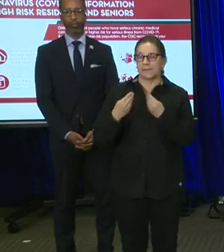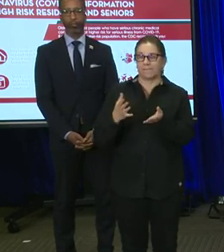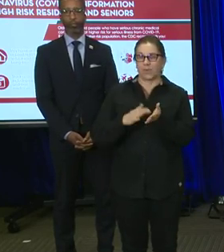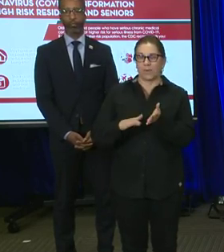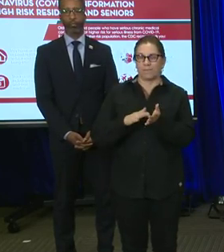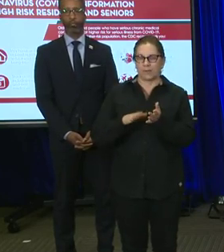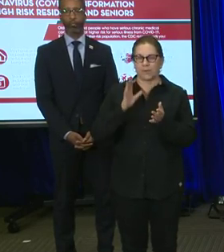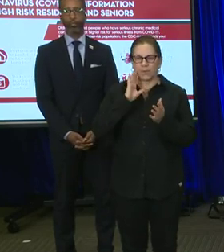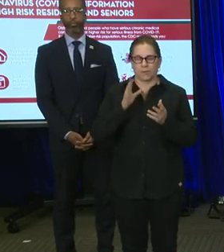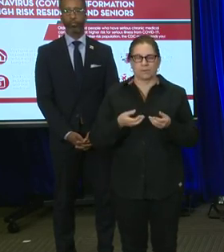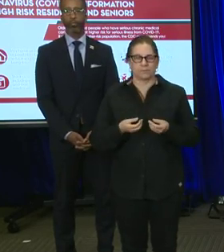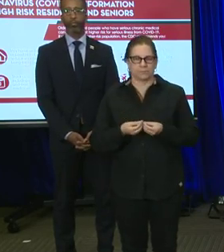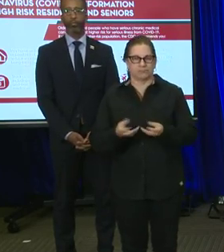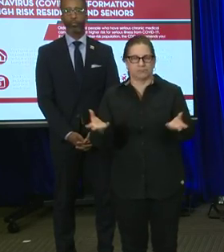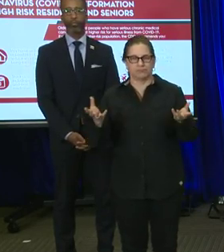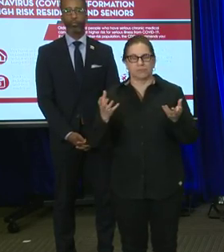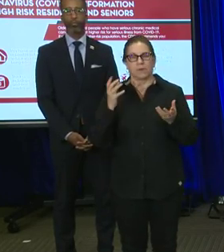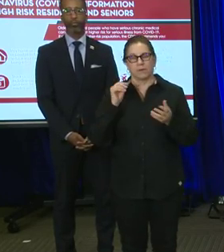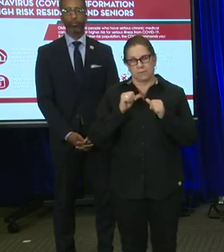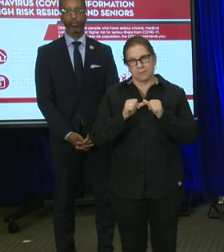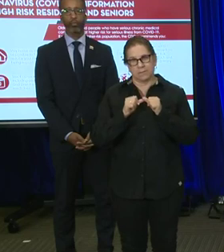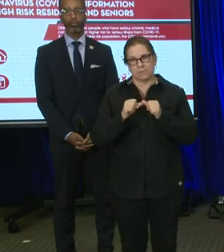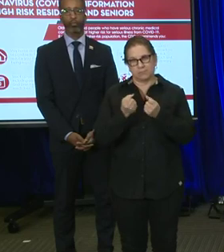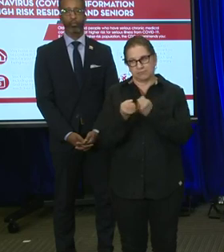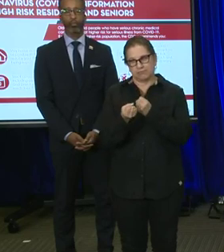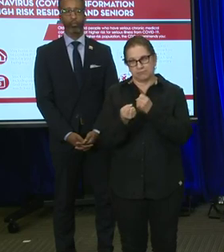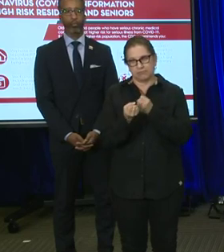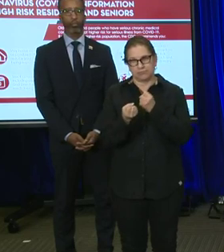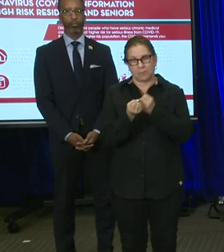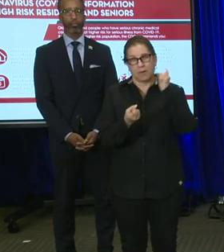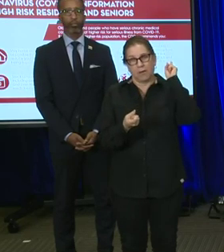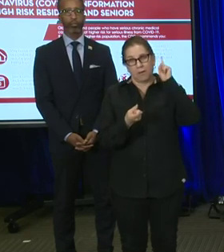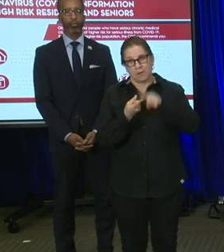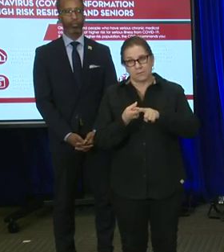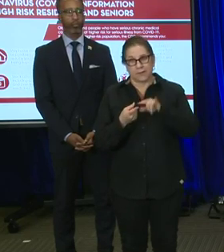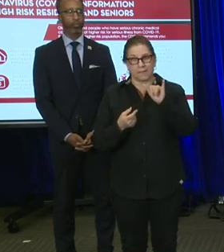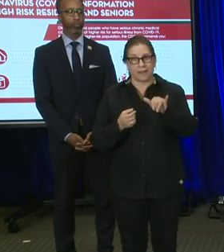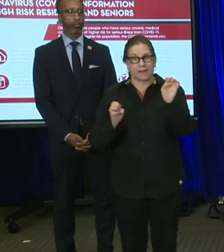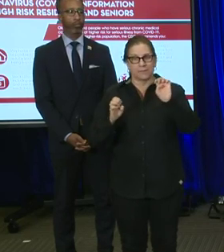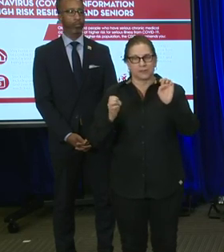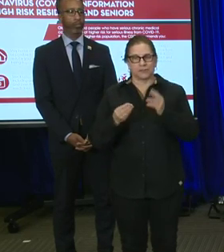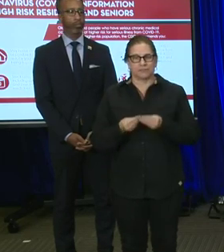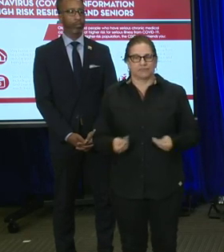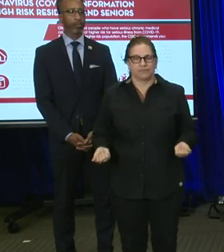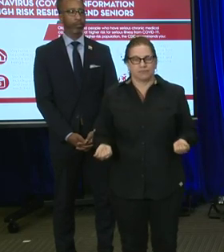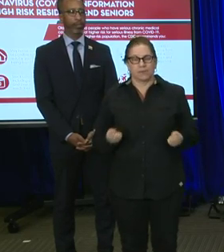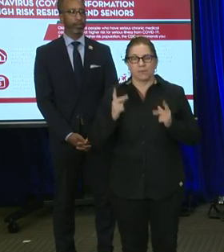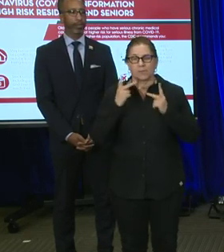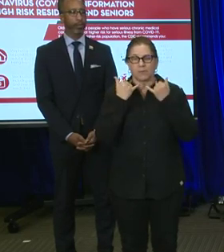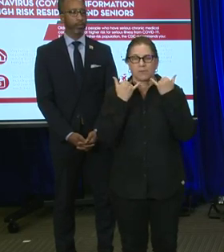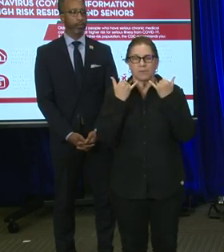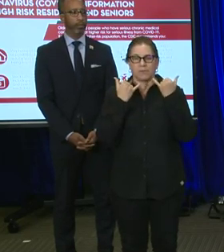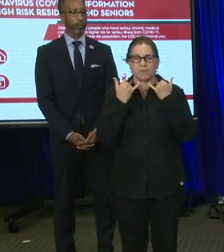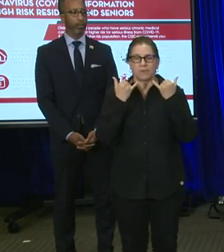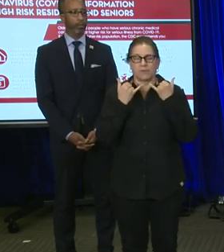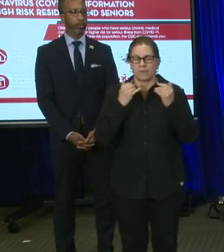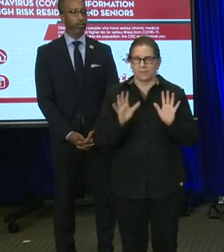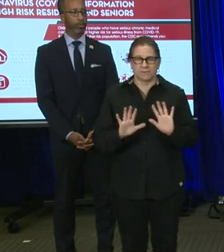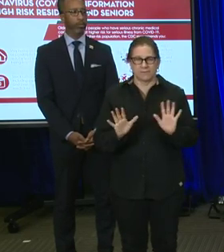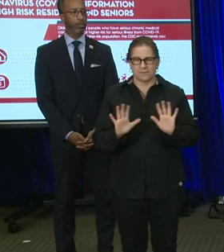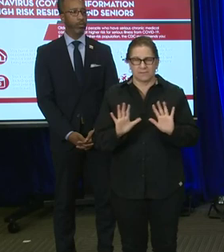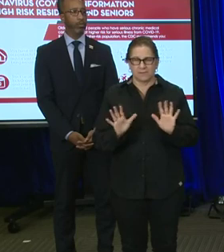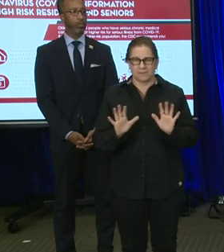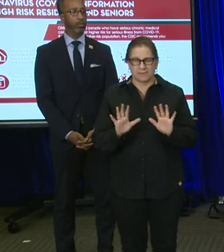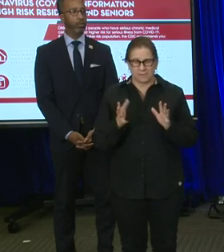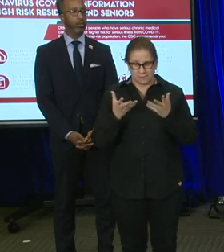emergency. Based on the increase in call volume and wait times, we at the Department of Employment Services encourages everyone